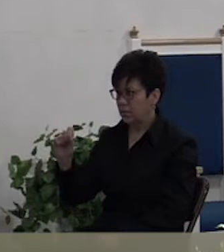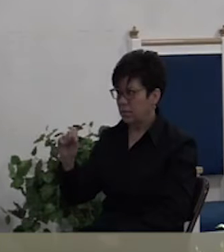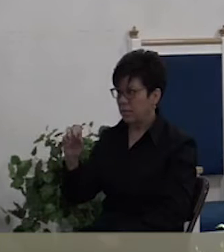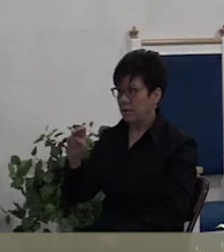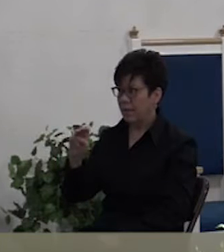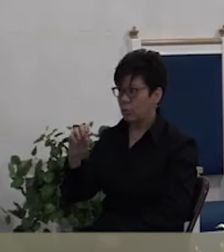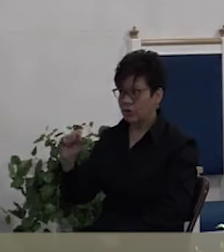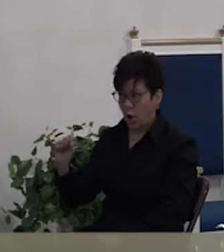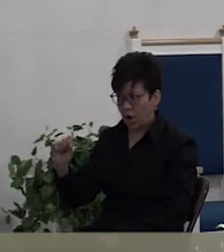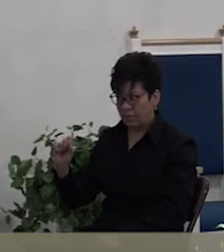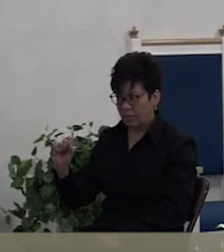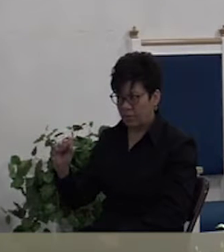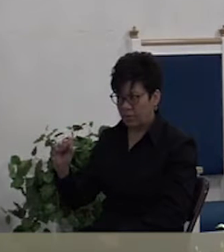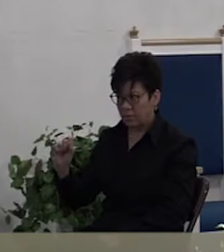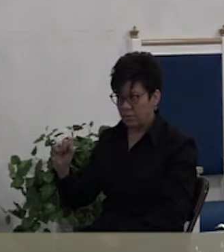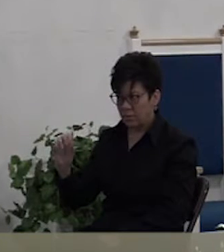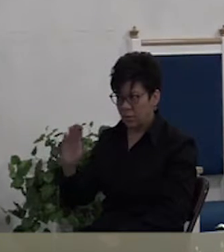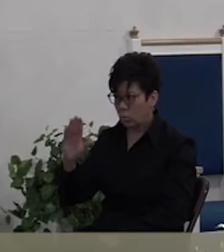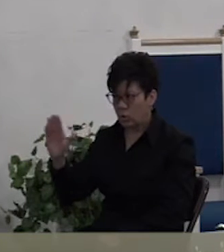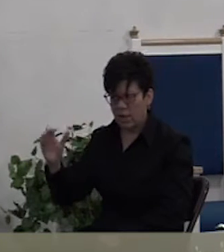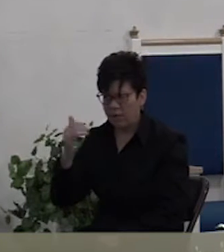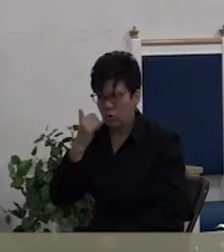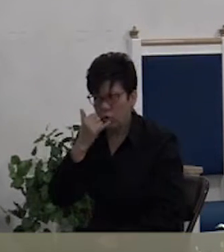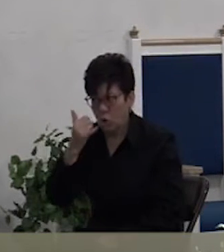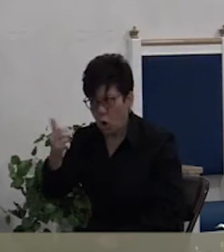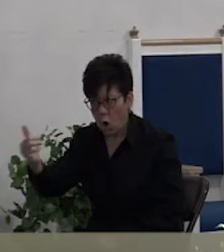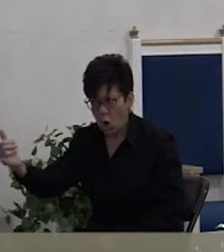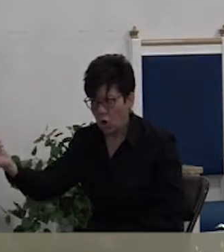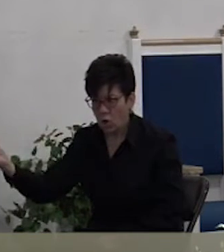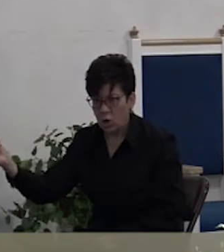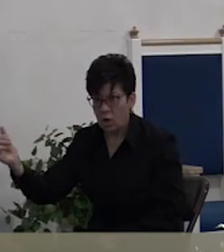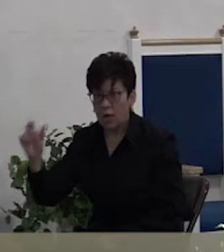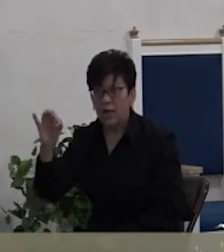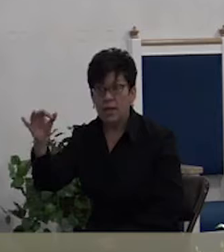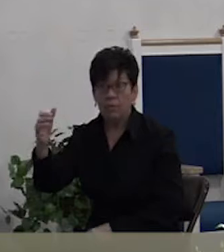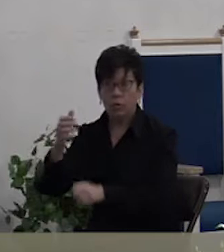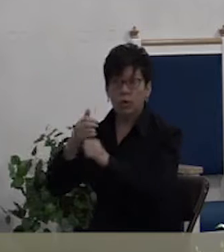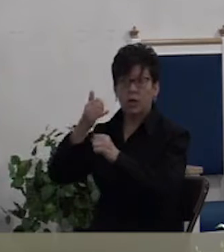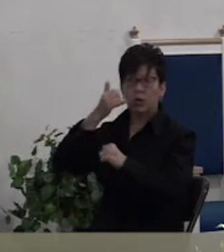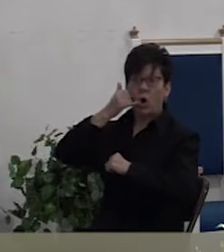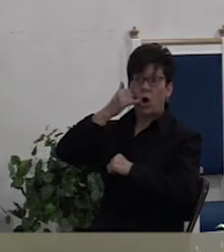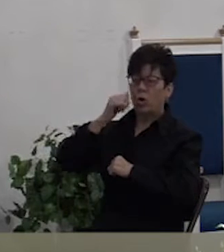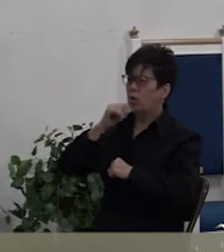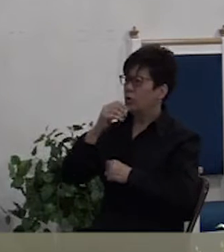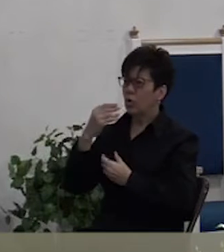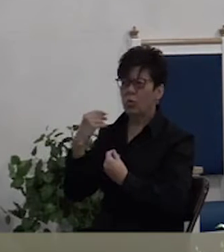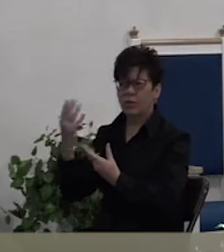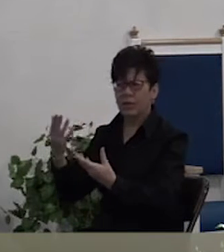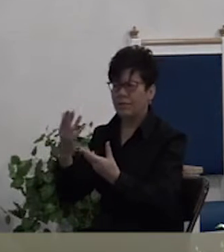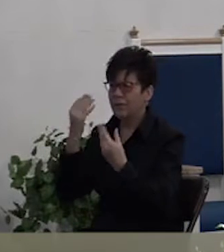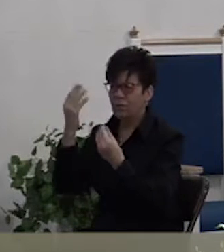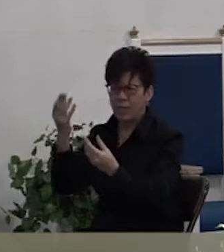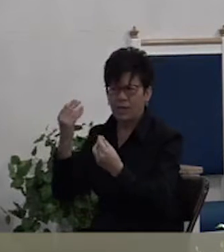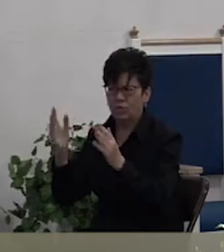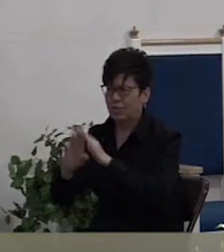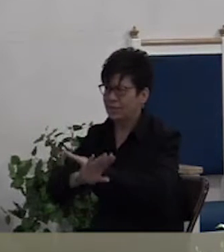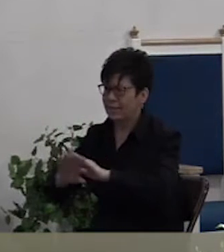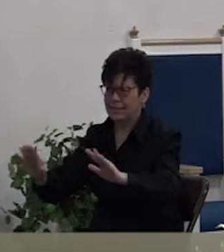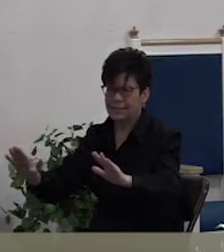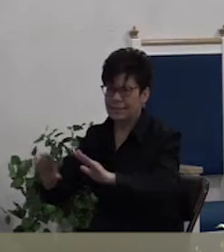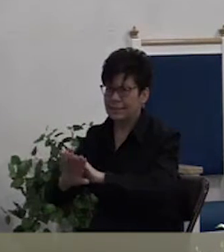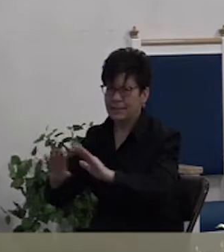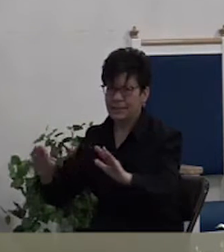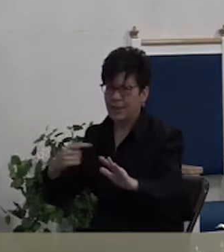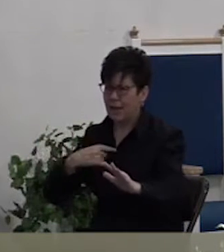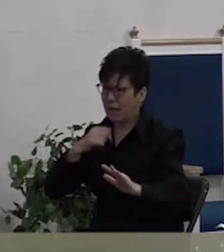Microsoft, they never call you. If you get a call from them, don't give them your information. I'm